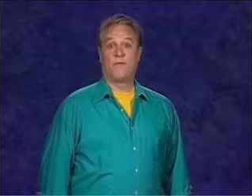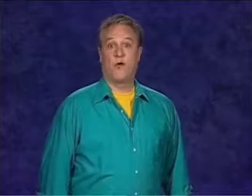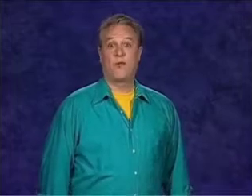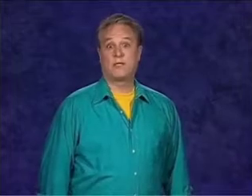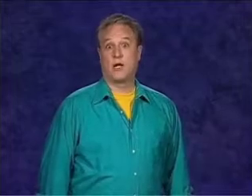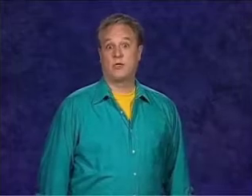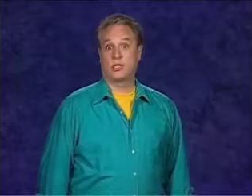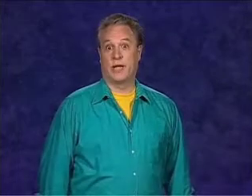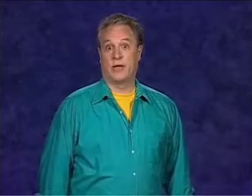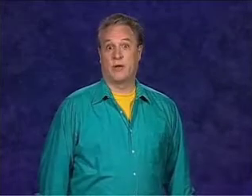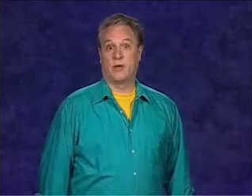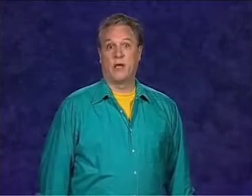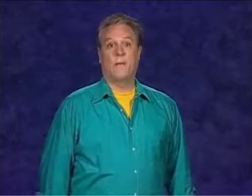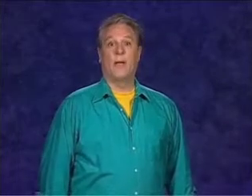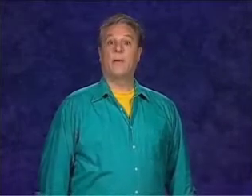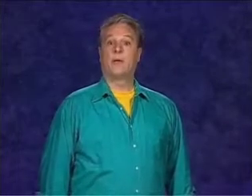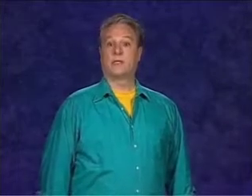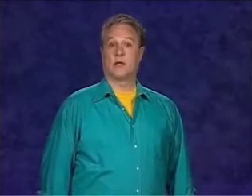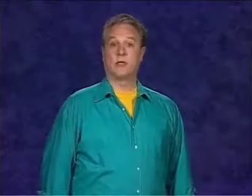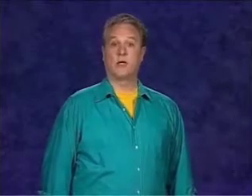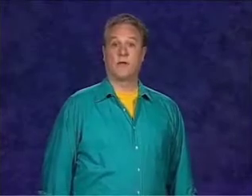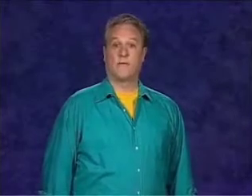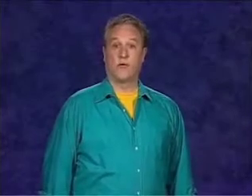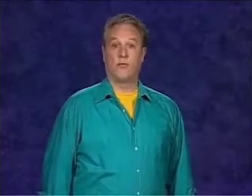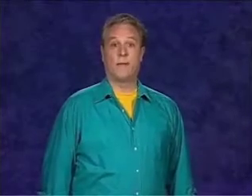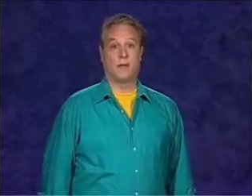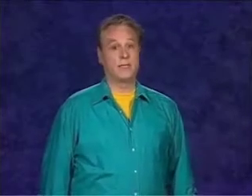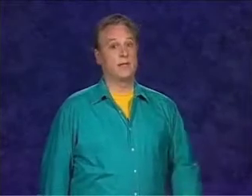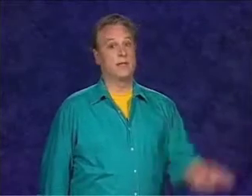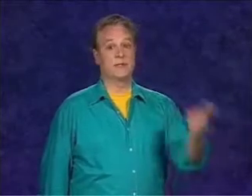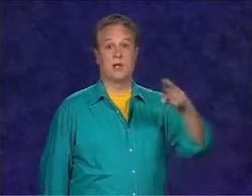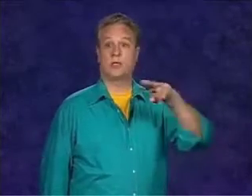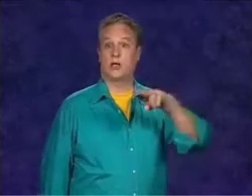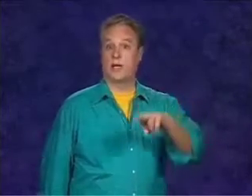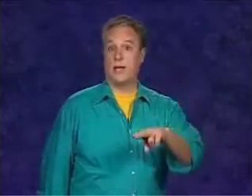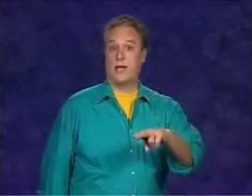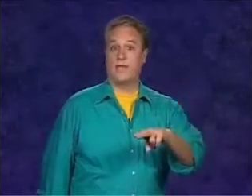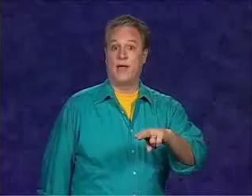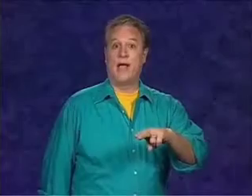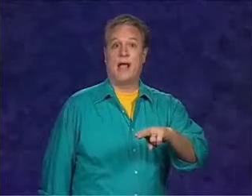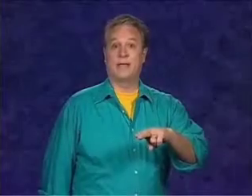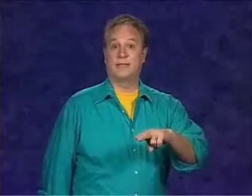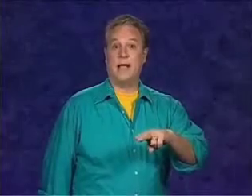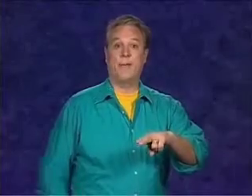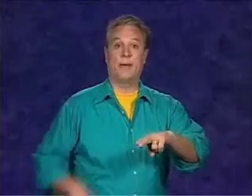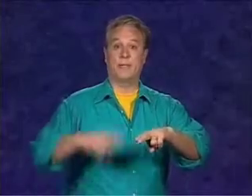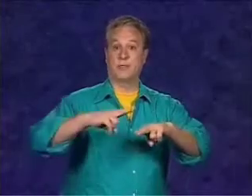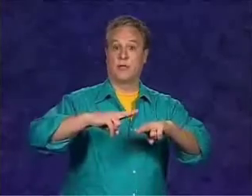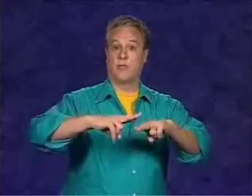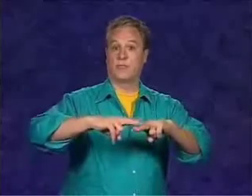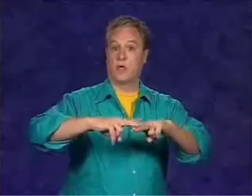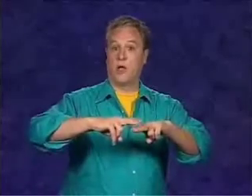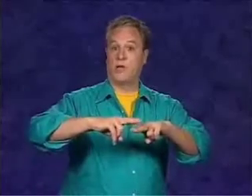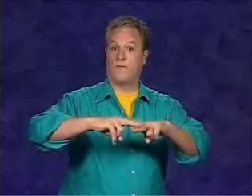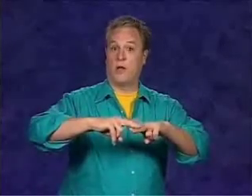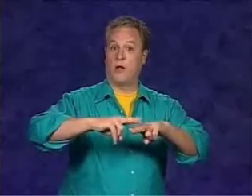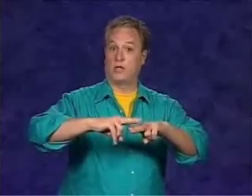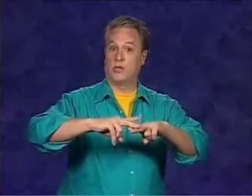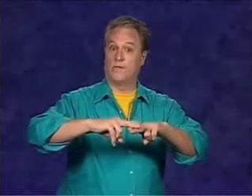Before the salt shaker, people put salt on their food by placing the salt on a knife and tapping it so that the salt would fall onto their